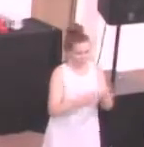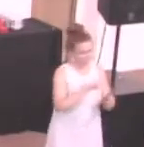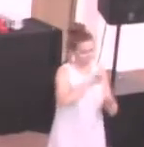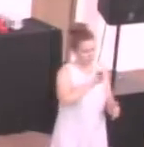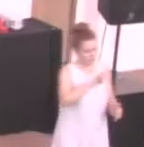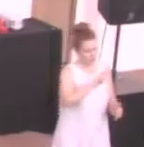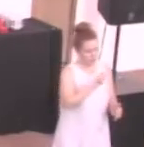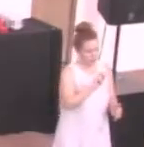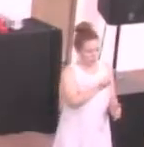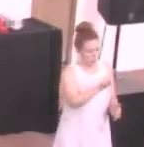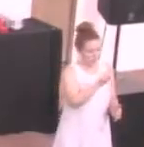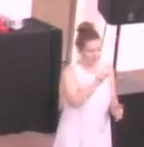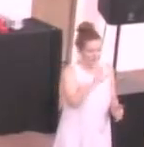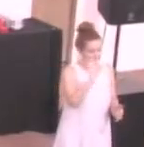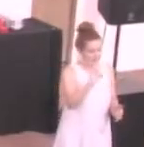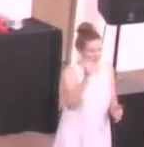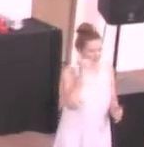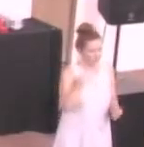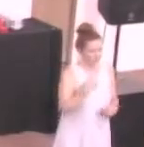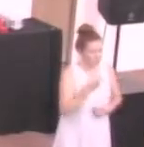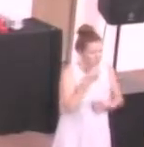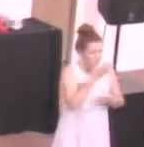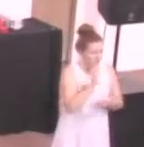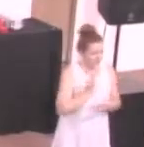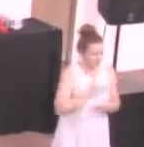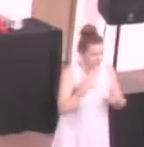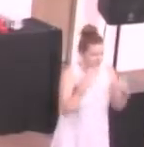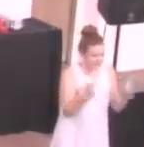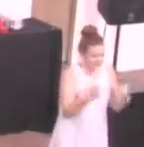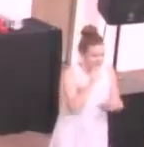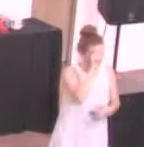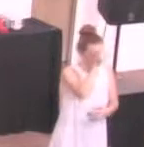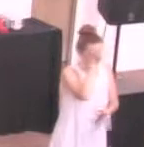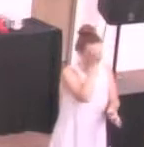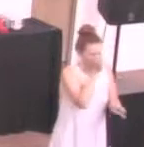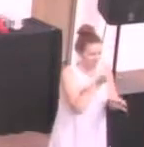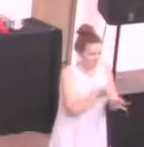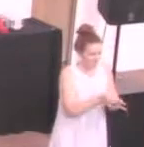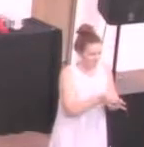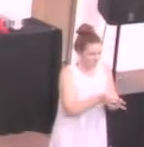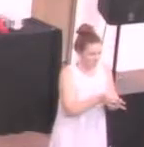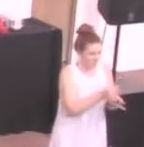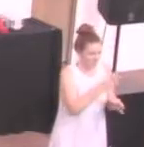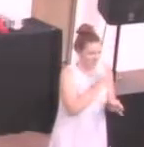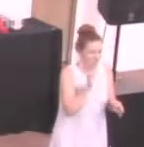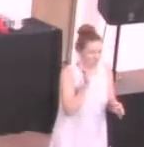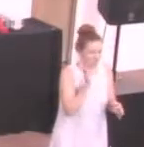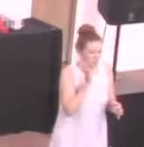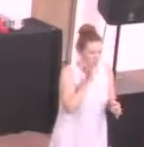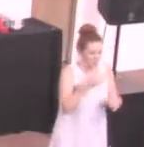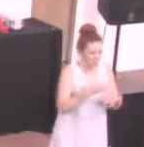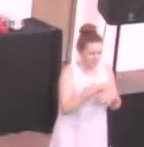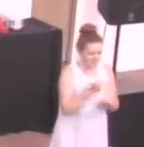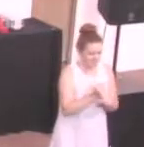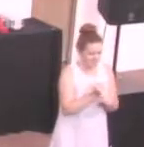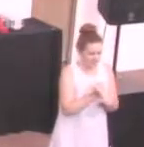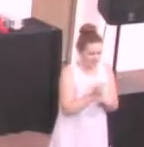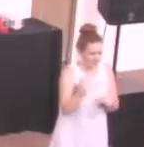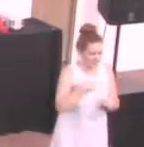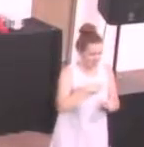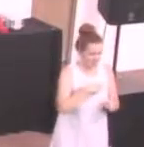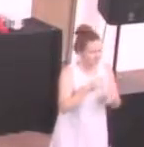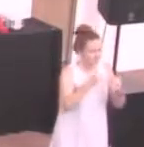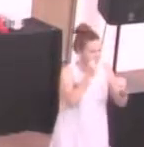1 John 1:9 says, if we confess our sins, he is faithful and will make fun of us and mock us till the end of